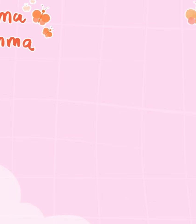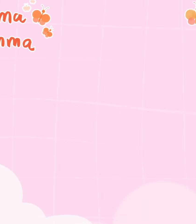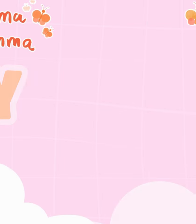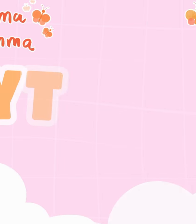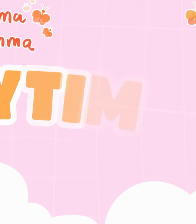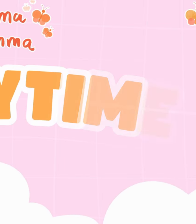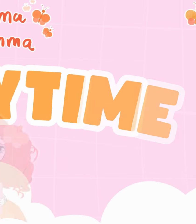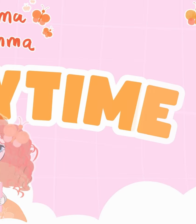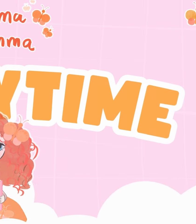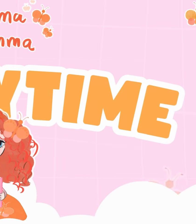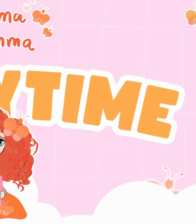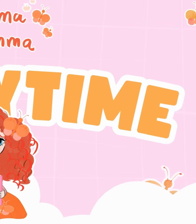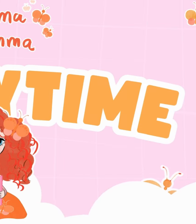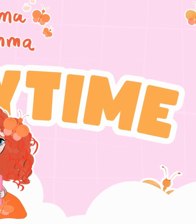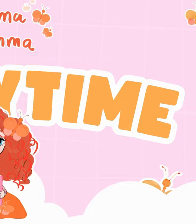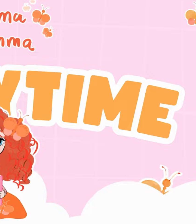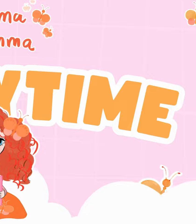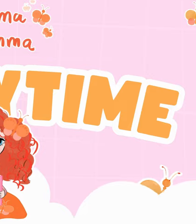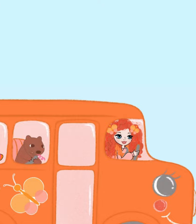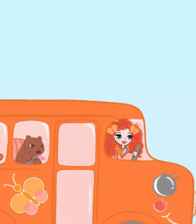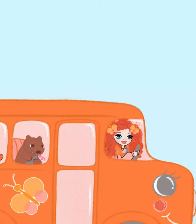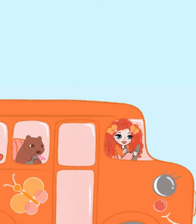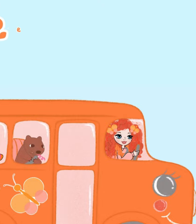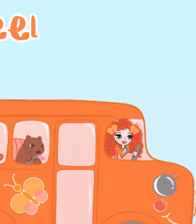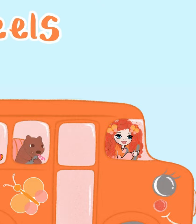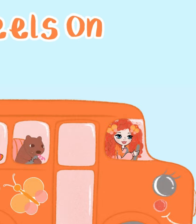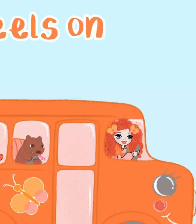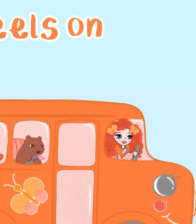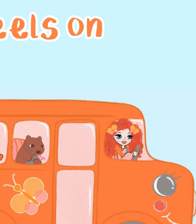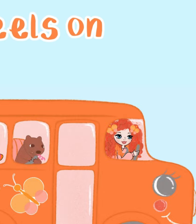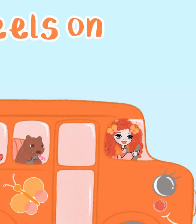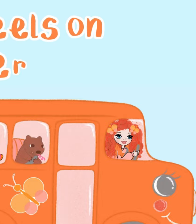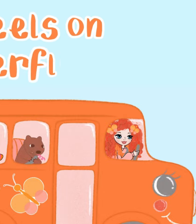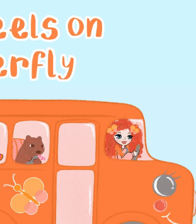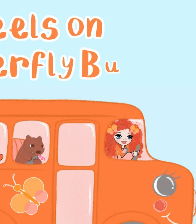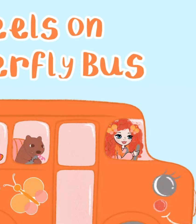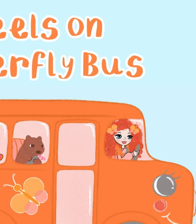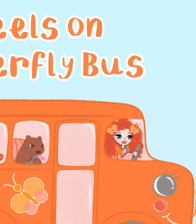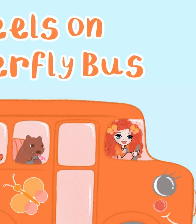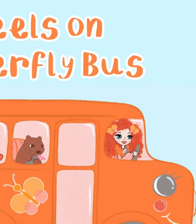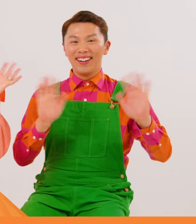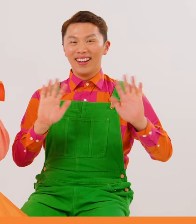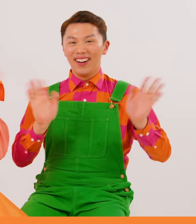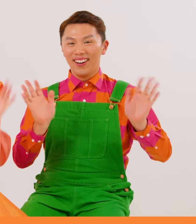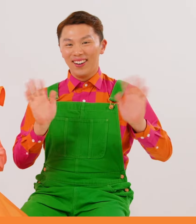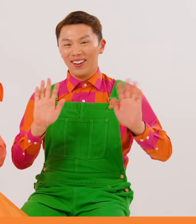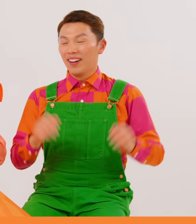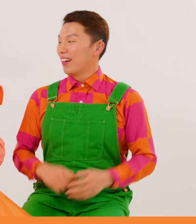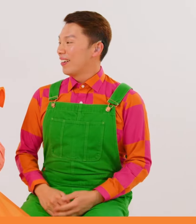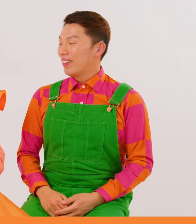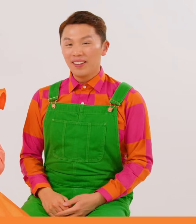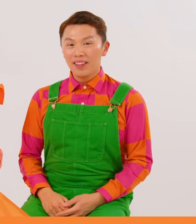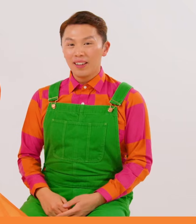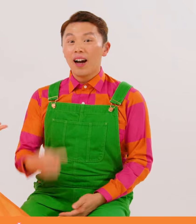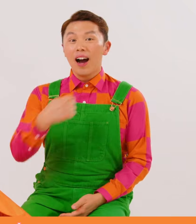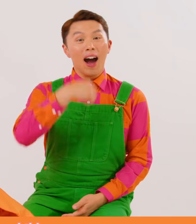Storytime with Emma, The Wheels on the Butterfly Bus Hello, I'm Emma, Emma And